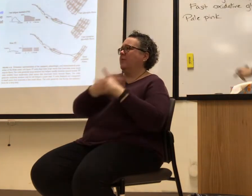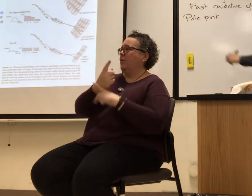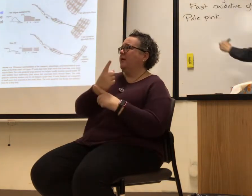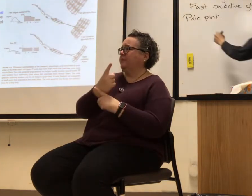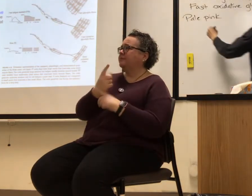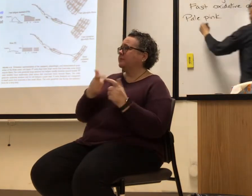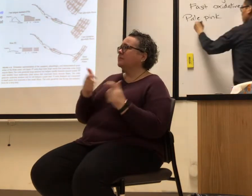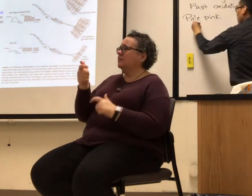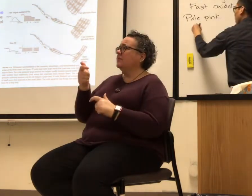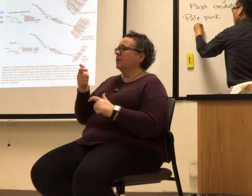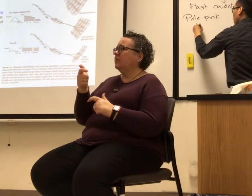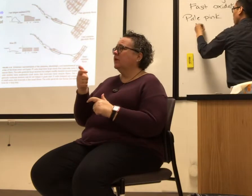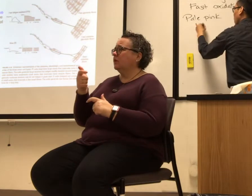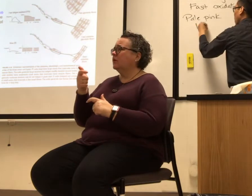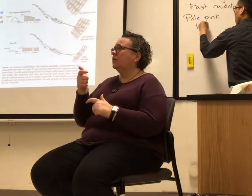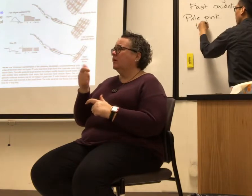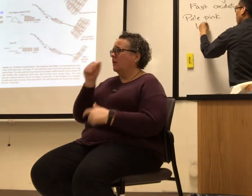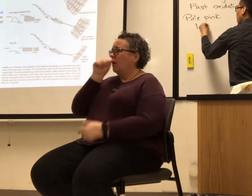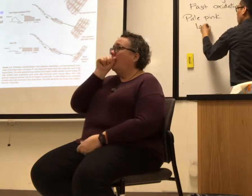okay?